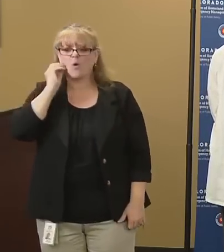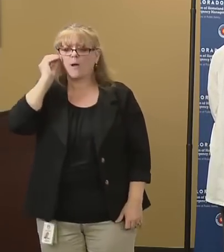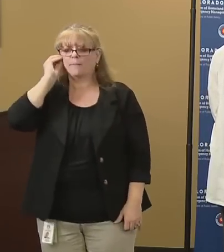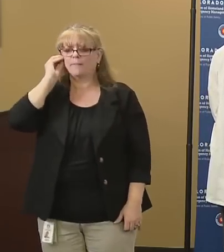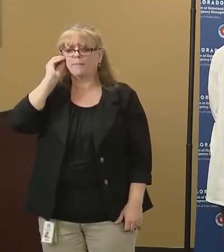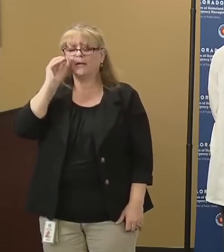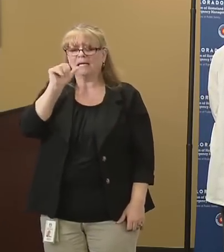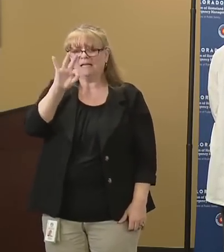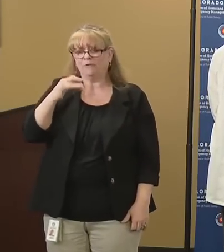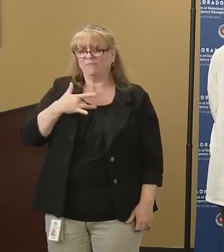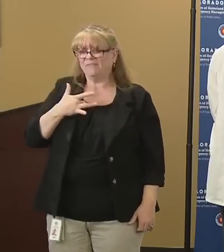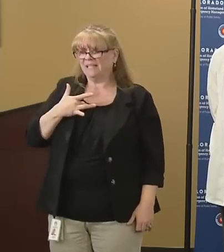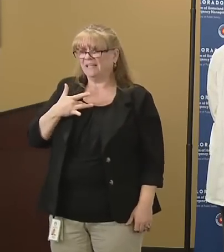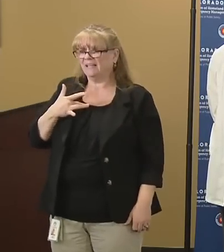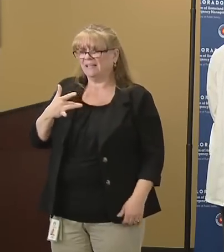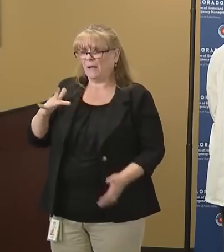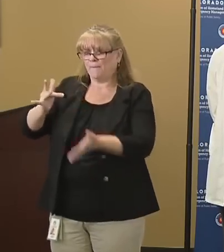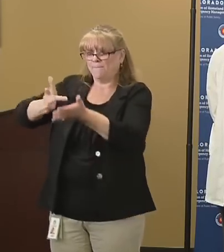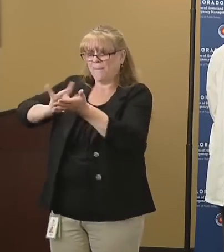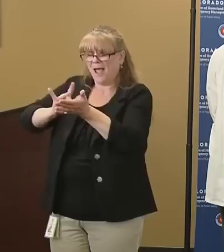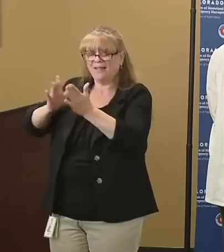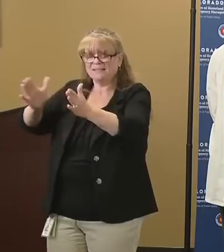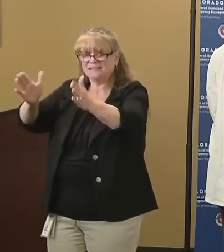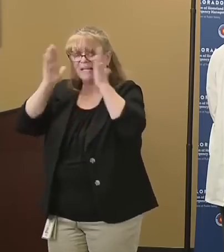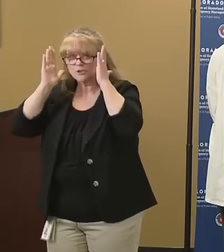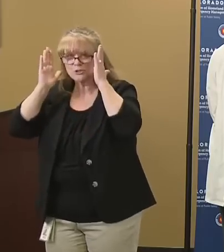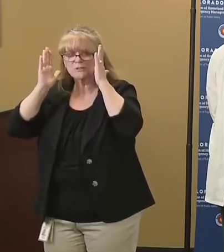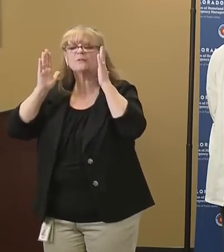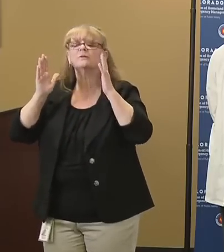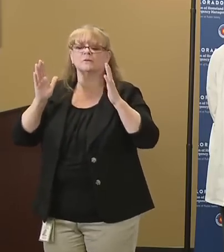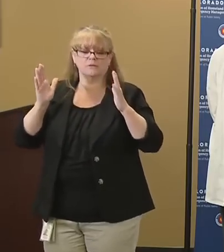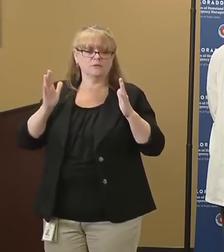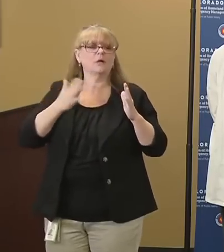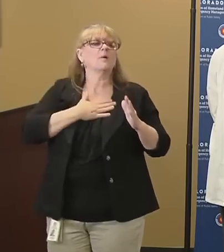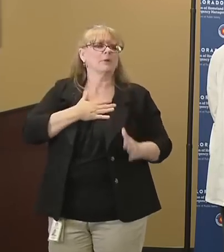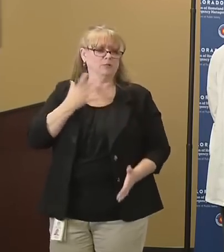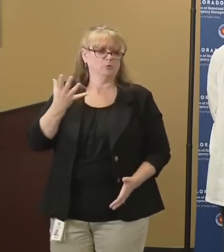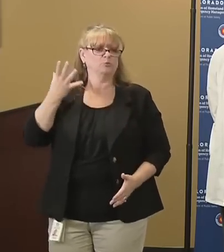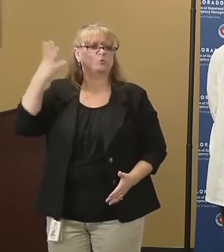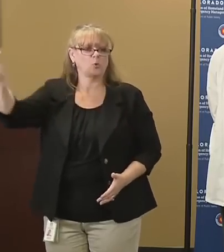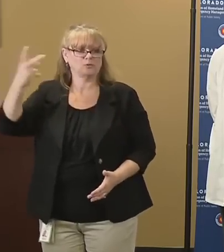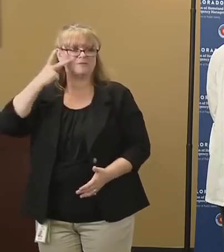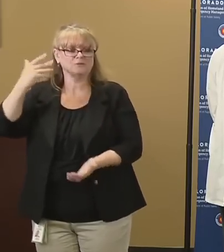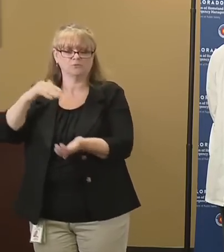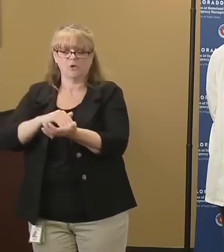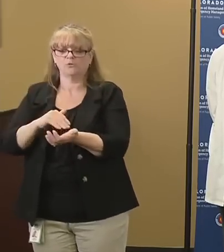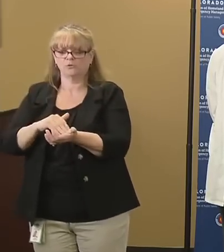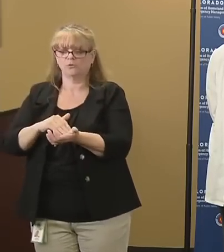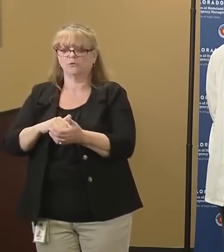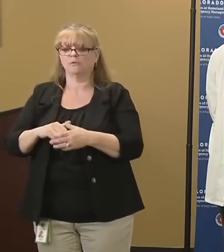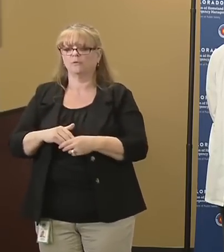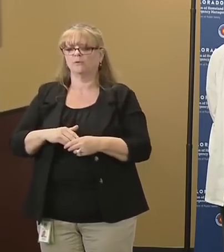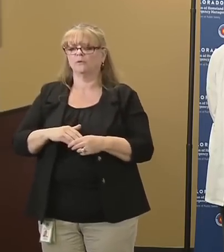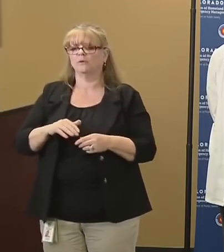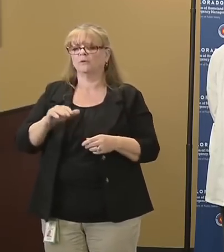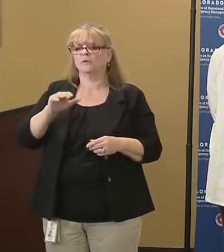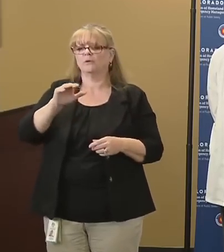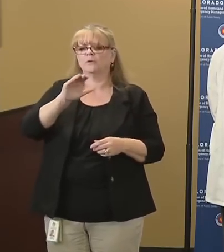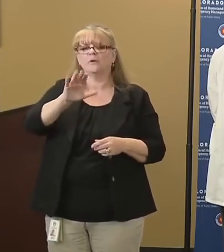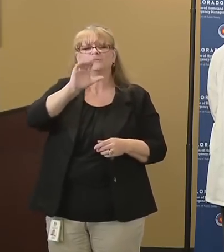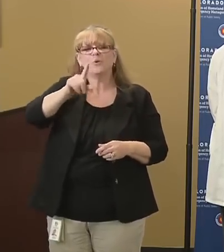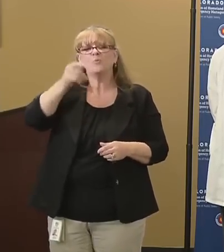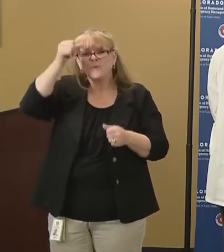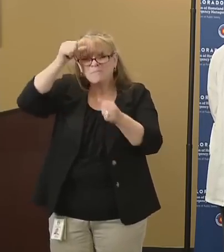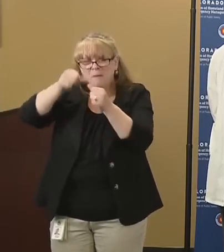way, if you do stay at home, of the people that we're testing, about 20% are testing positive, and we're mostly